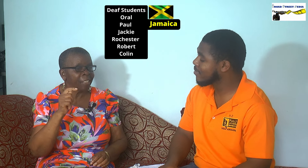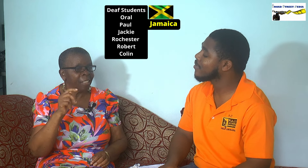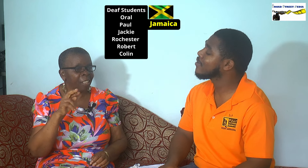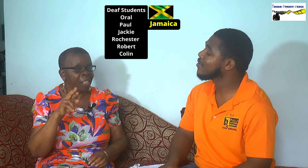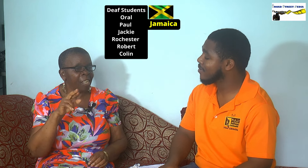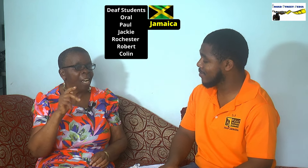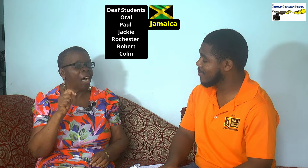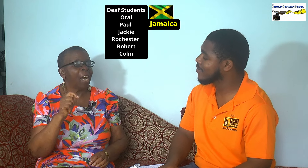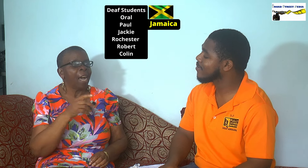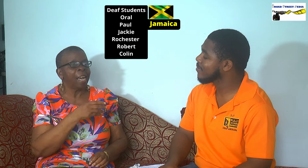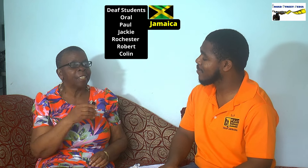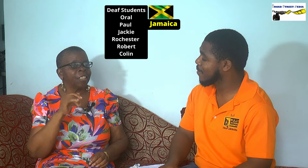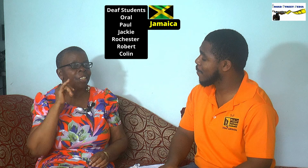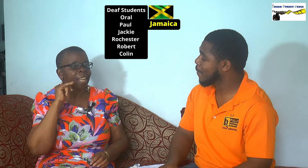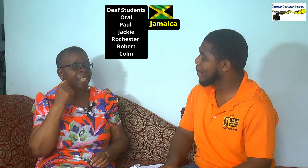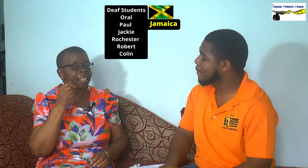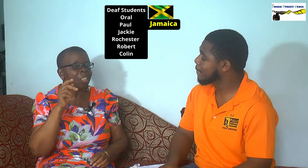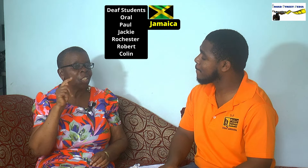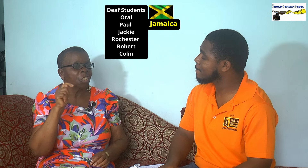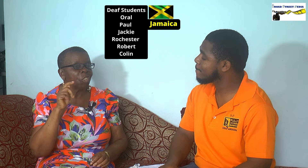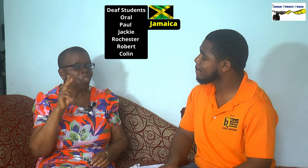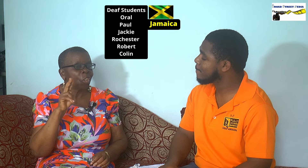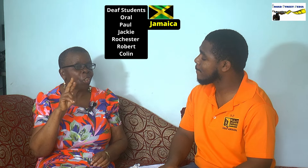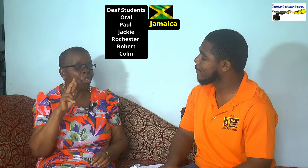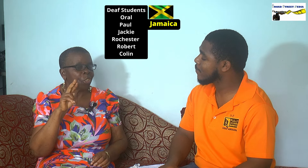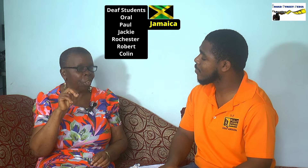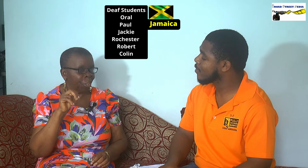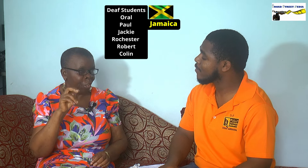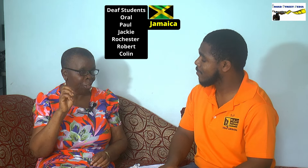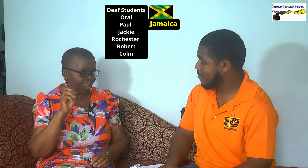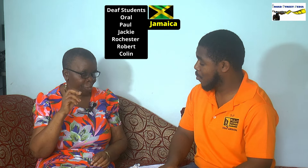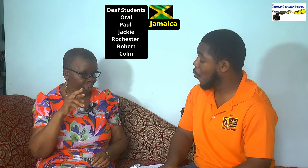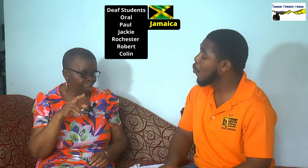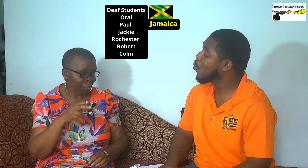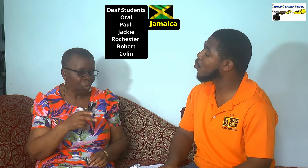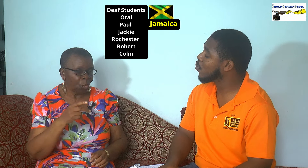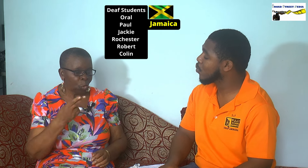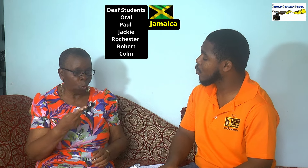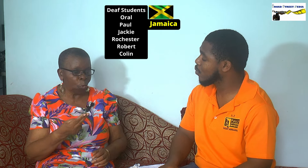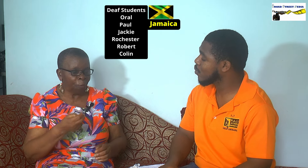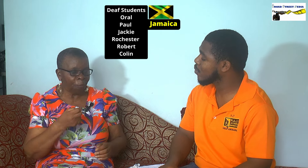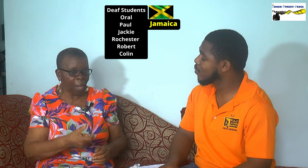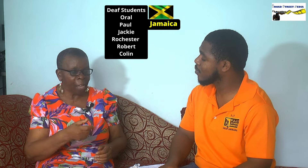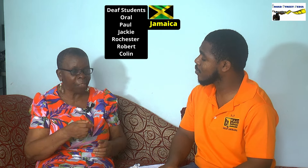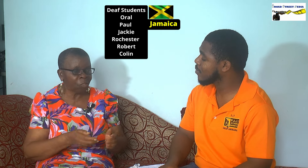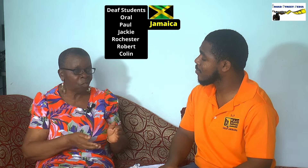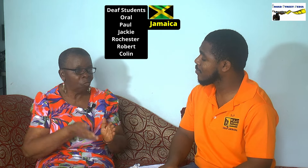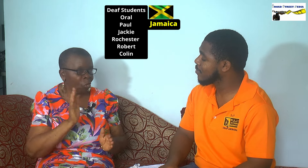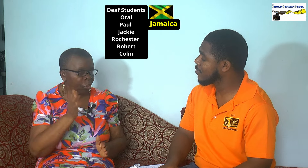R-O-C-H-E-S-T-E, and Jackie Turner, two fast